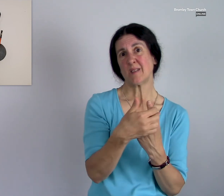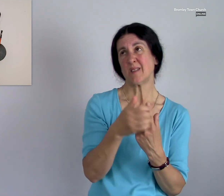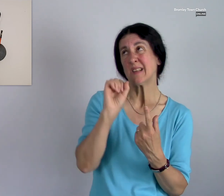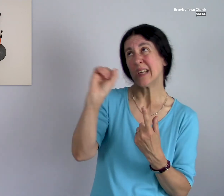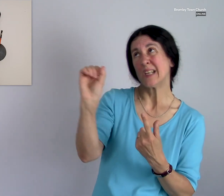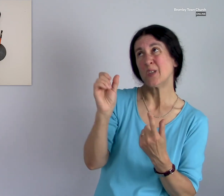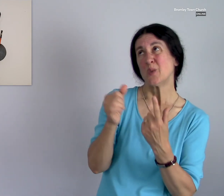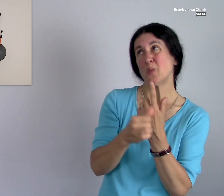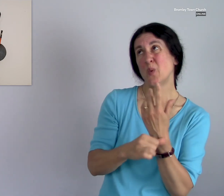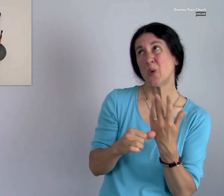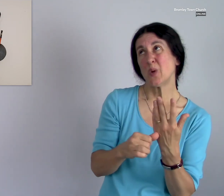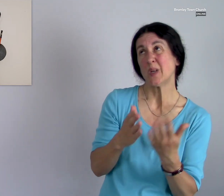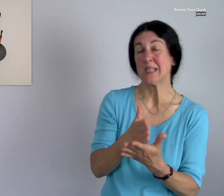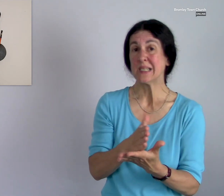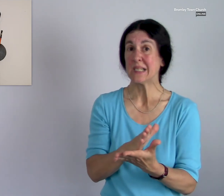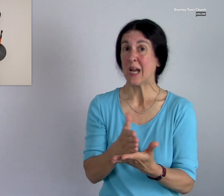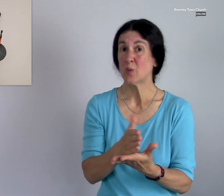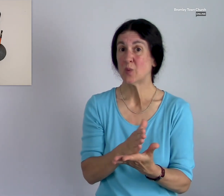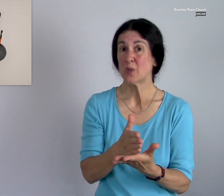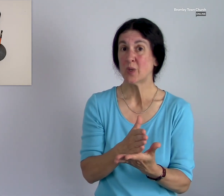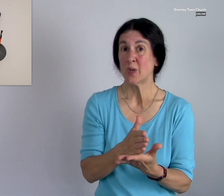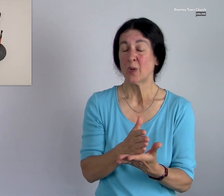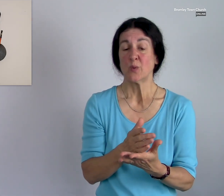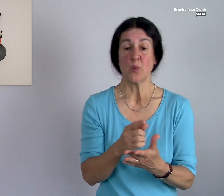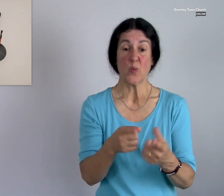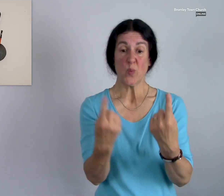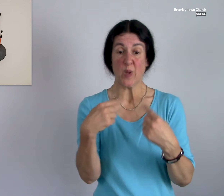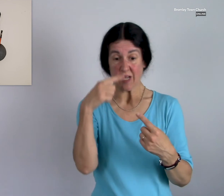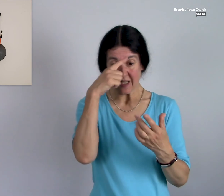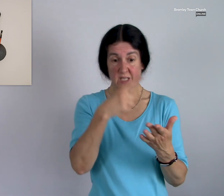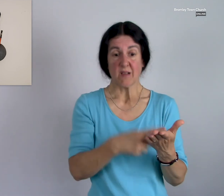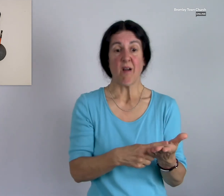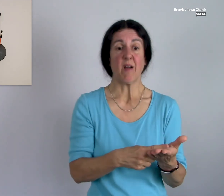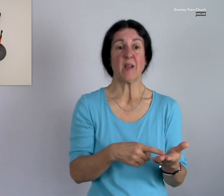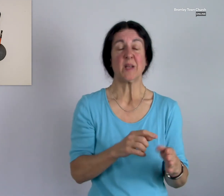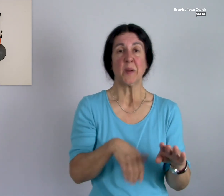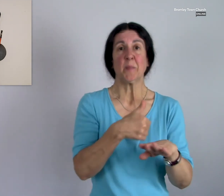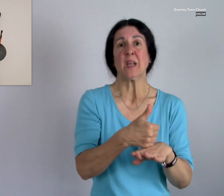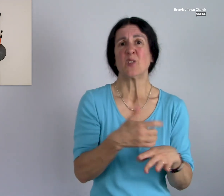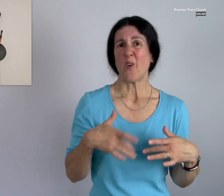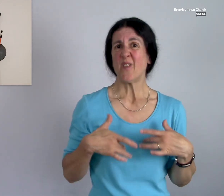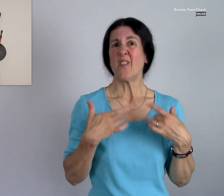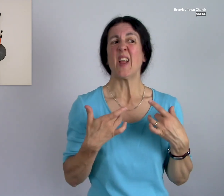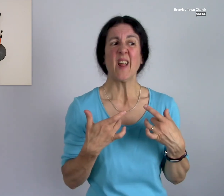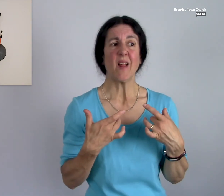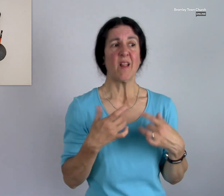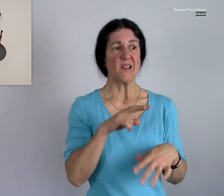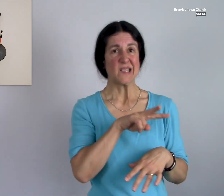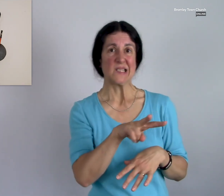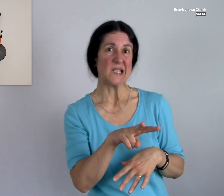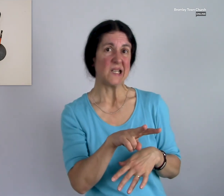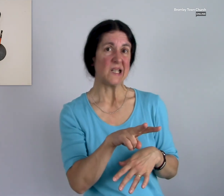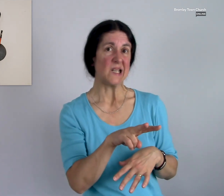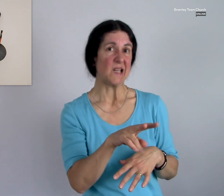rather than just fully trusting in what God has said. You know, in Psalm 119 verse 11, the Bible